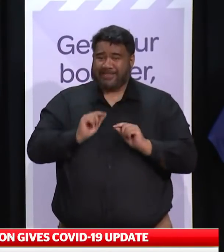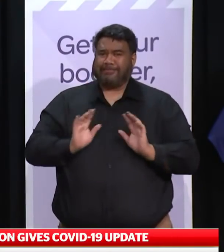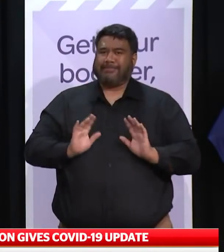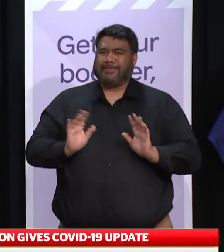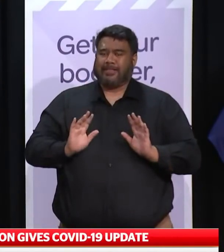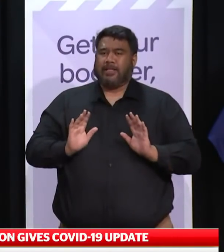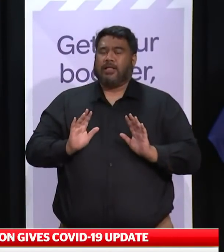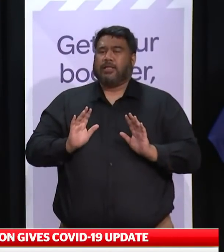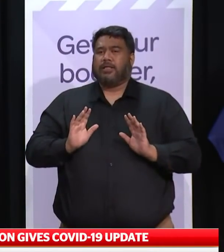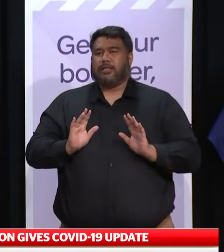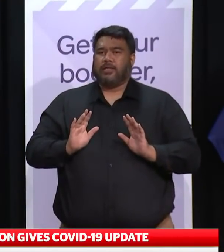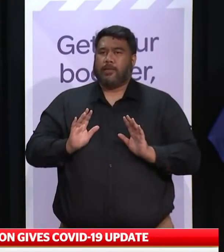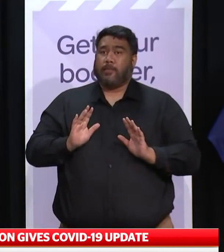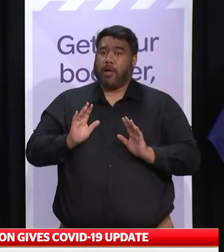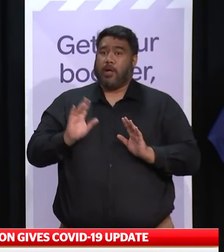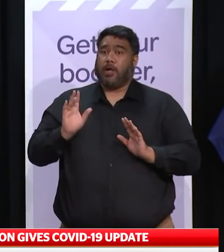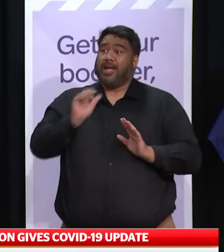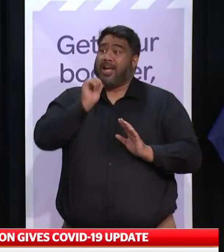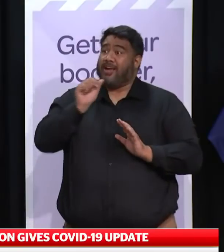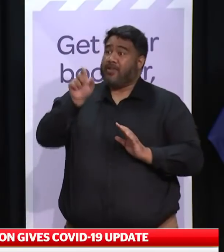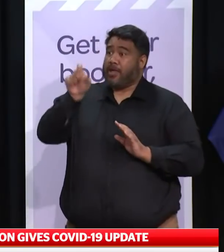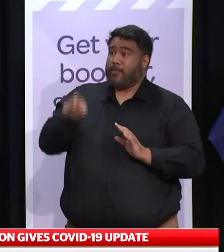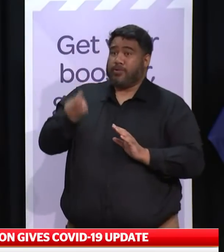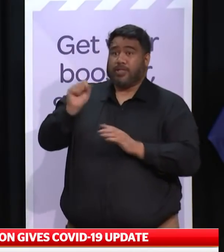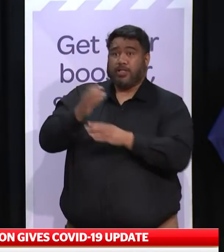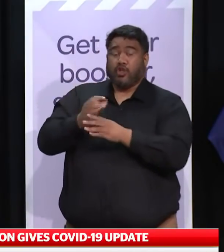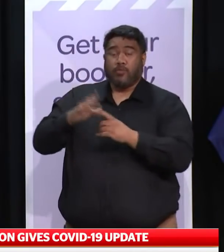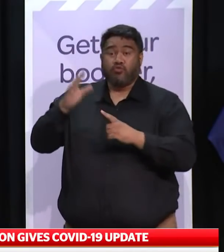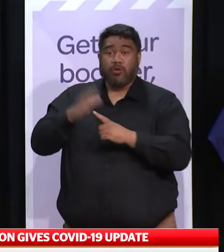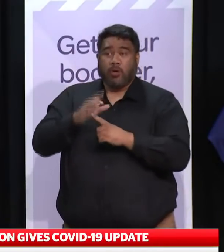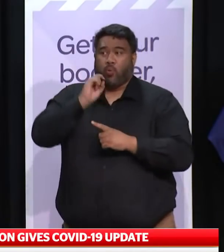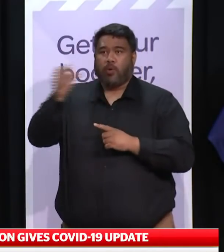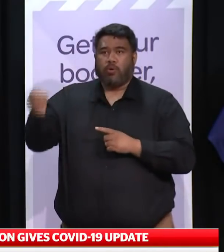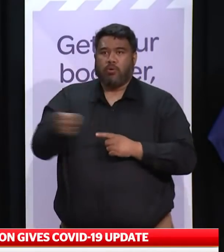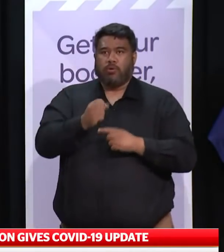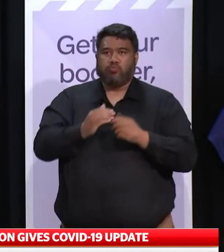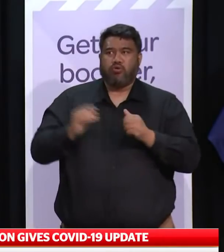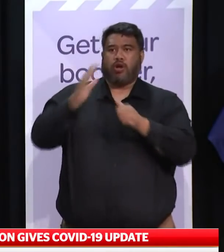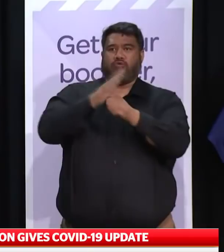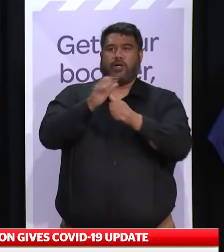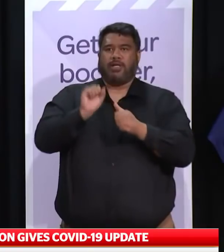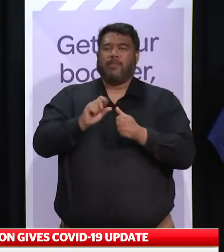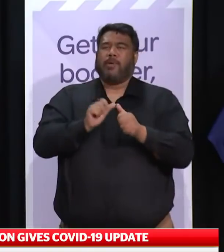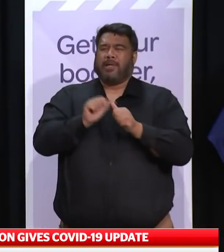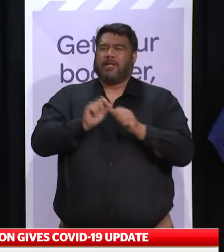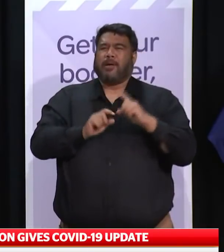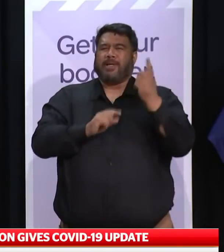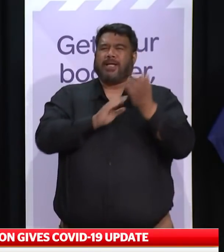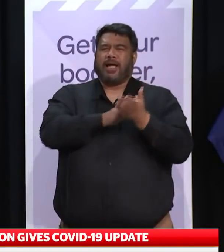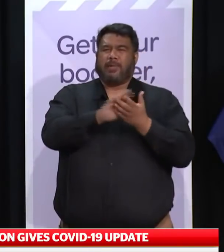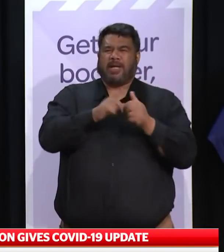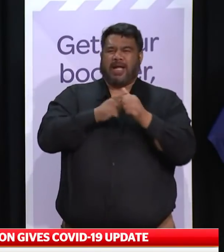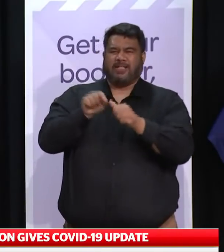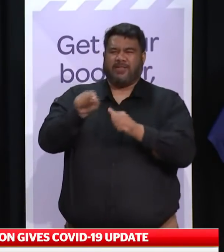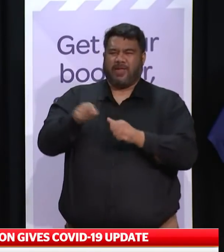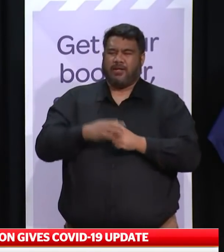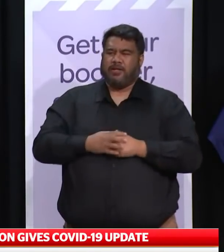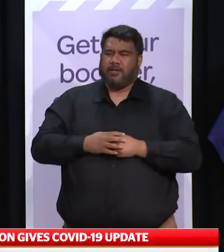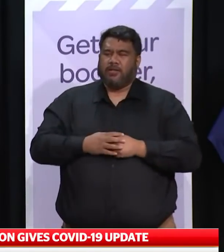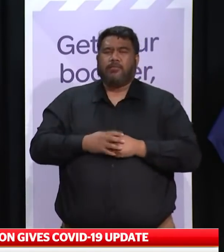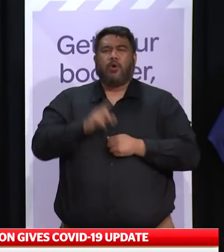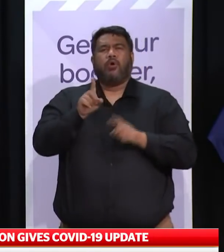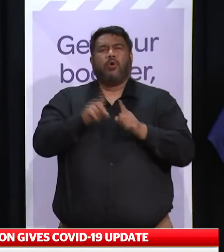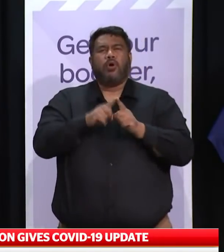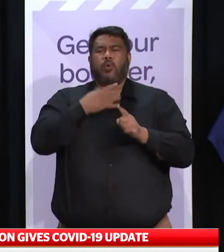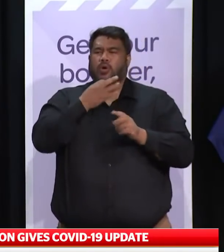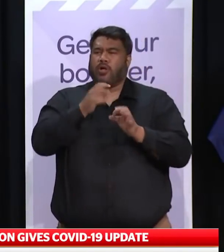where critical workers are needed, that we prioritise them, but I'll leave Minister Hipkins to give you the detail on that. So there's not a traffic system.